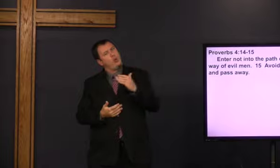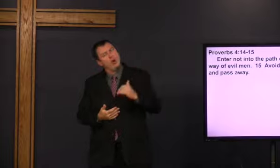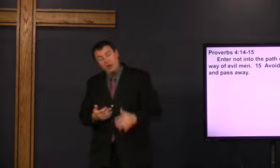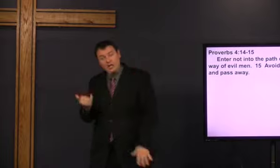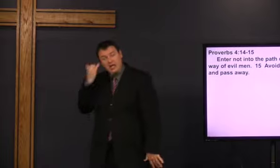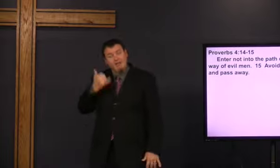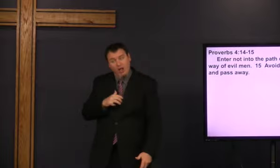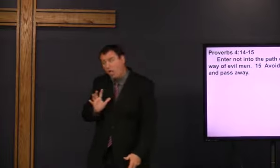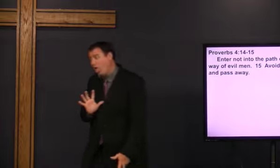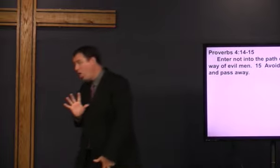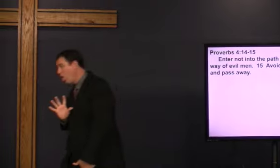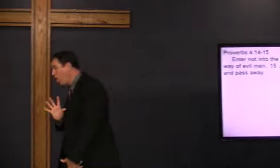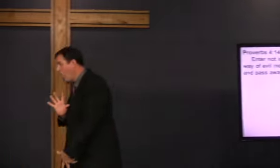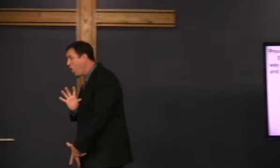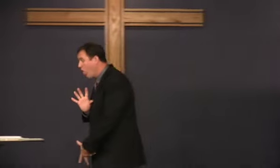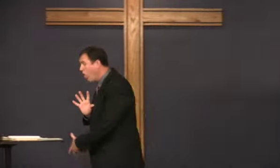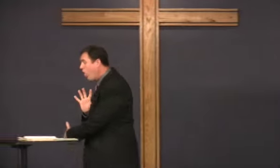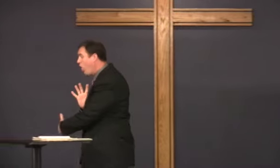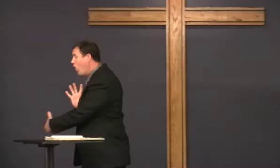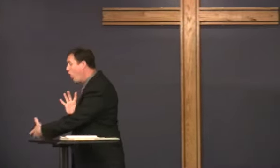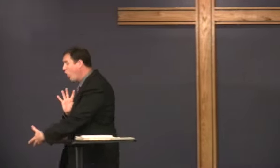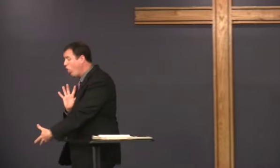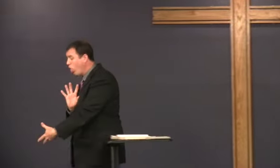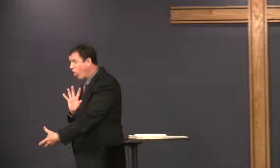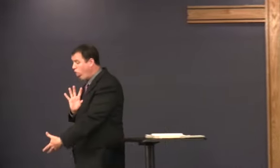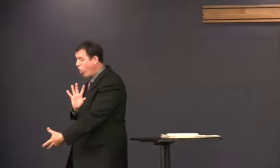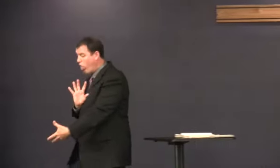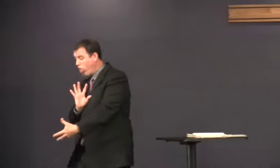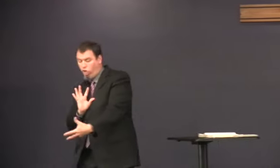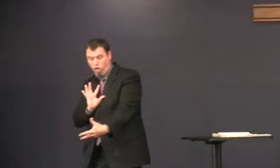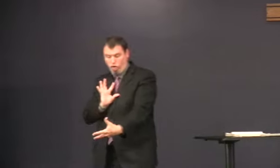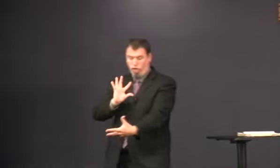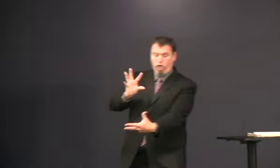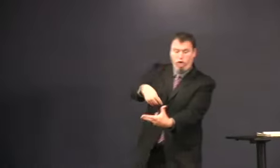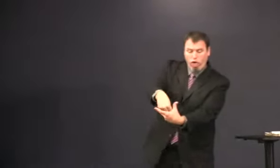King's son, if you want to go and get involved in